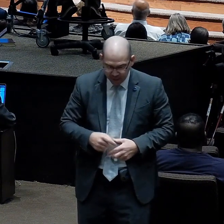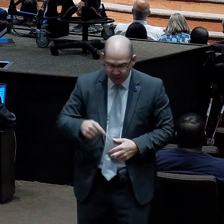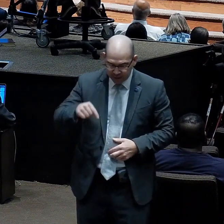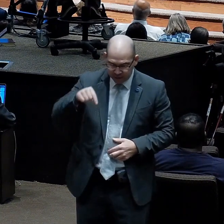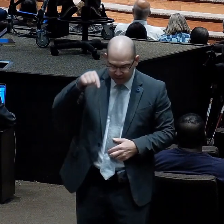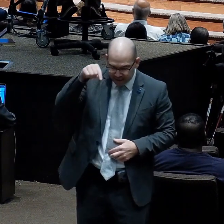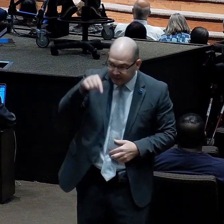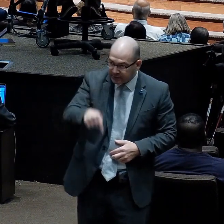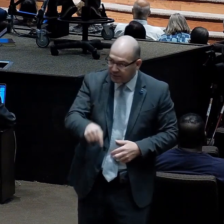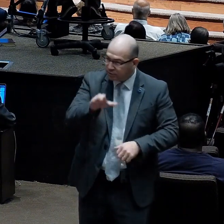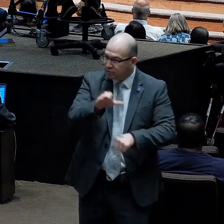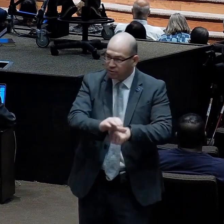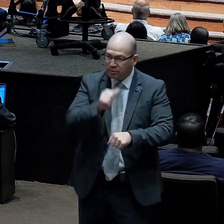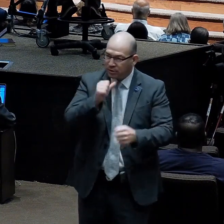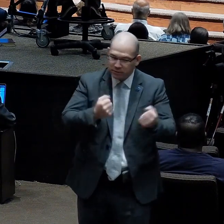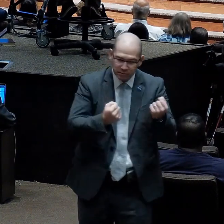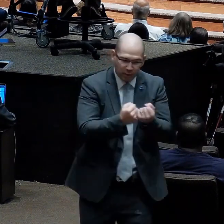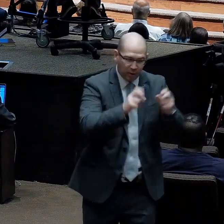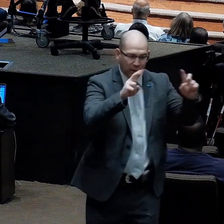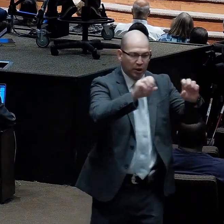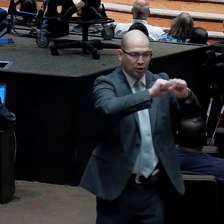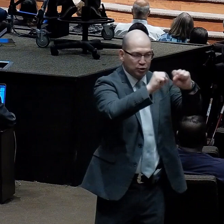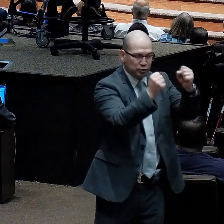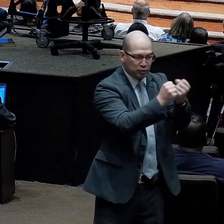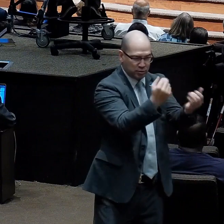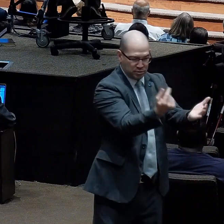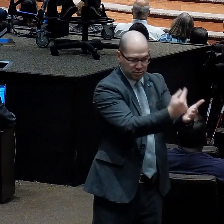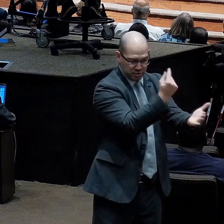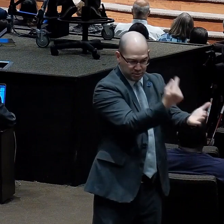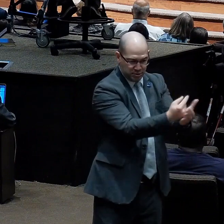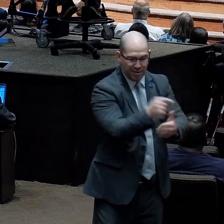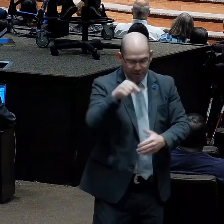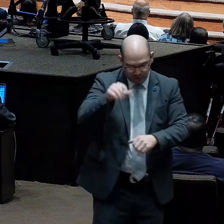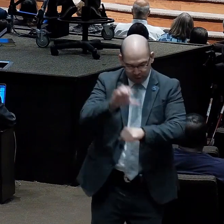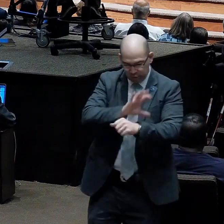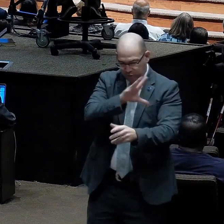church. This is a soul winning church.